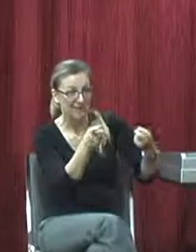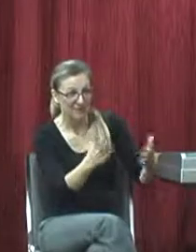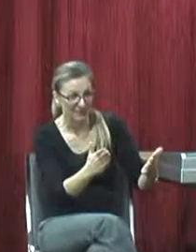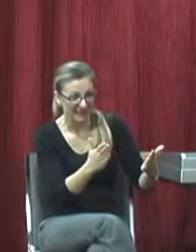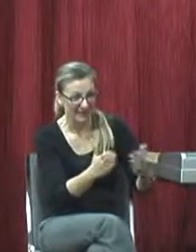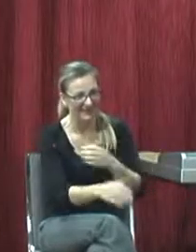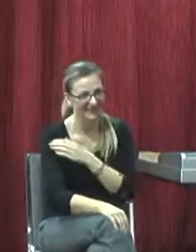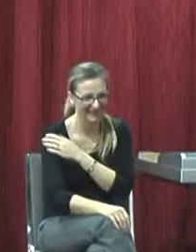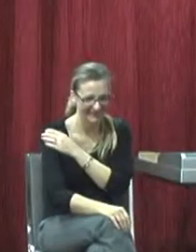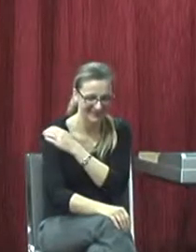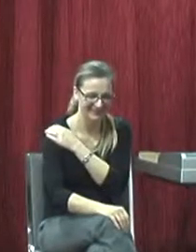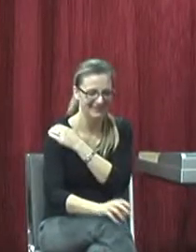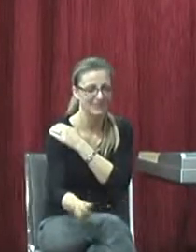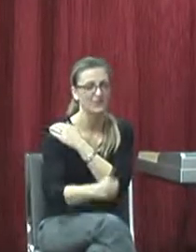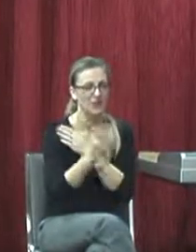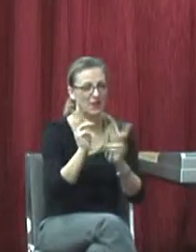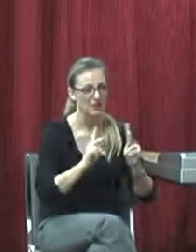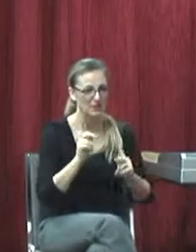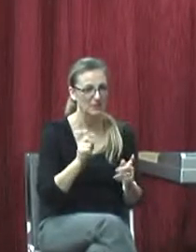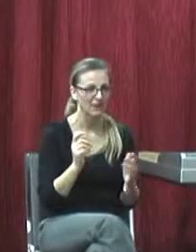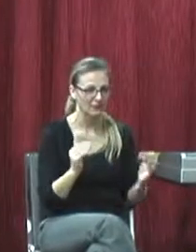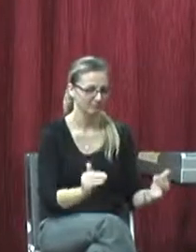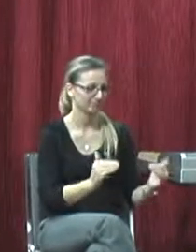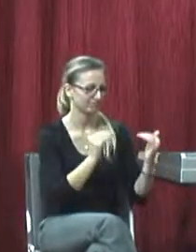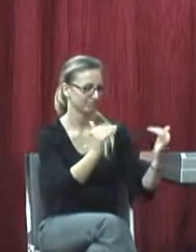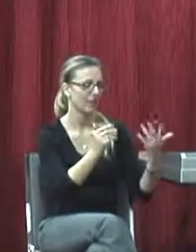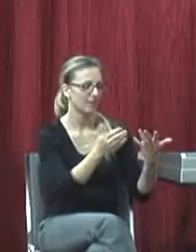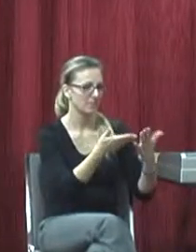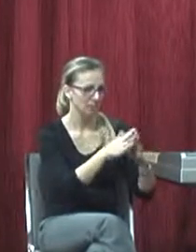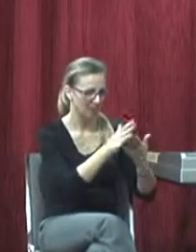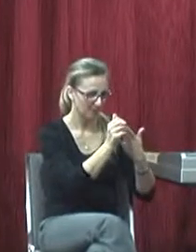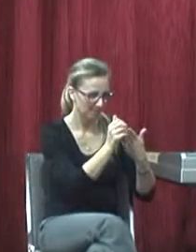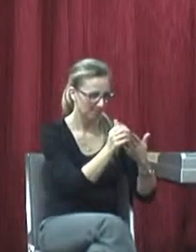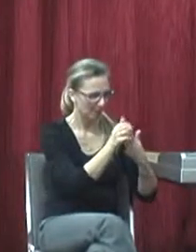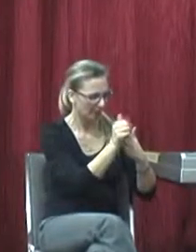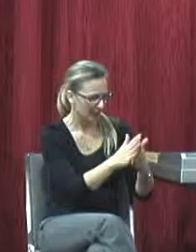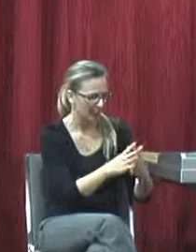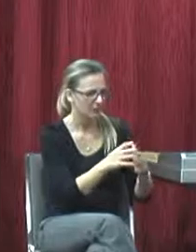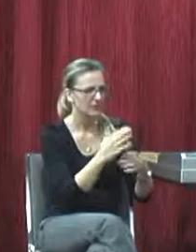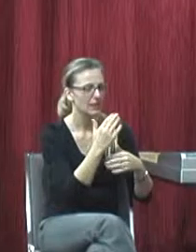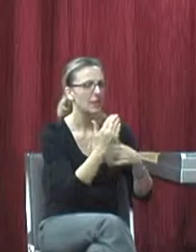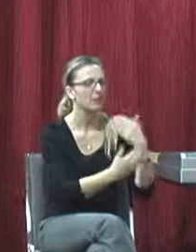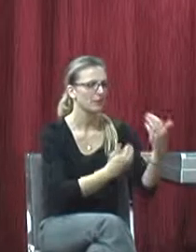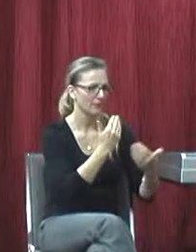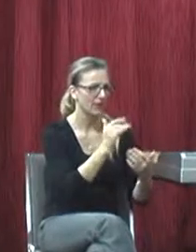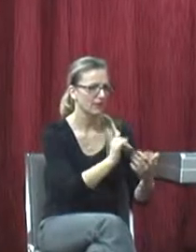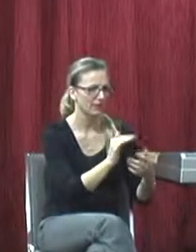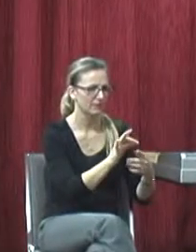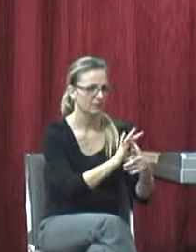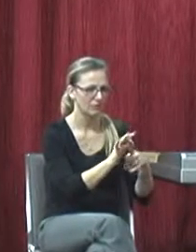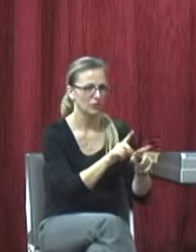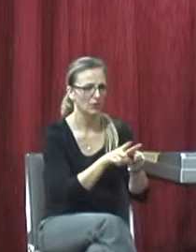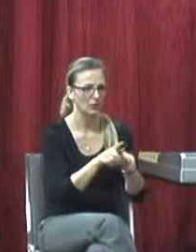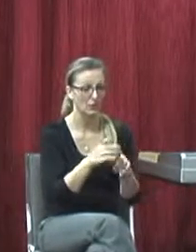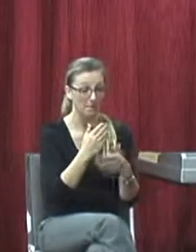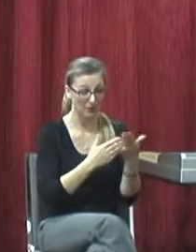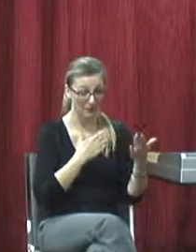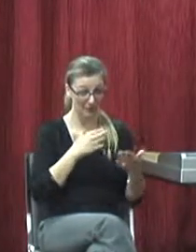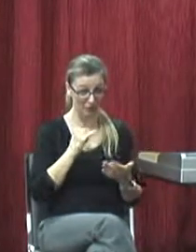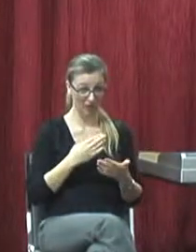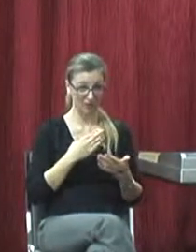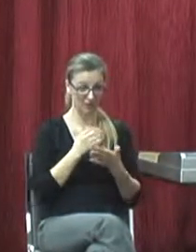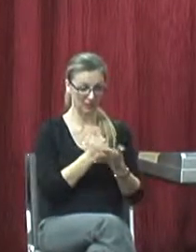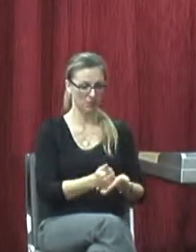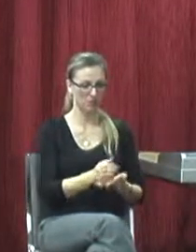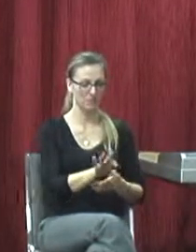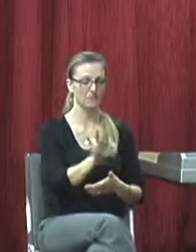Okay? So there are other people who have to step up to leadership and provide that leadership function. Part of my job is to help you